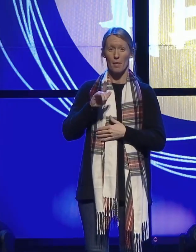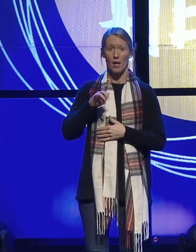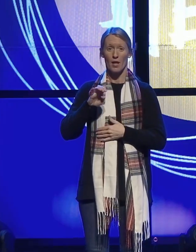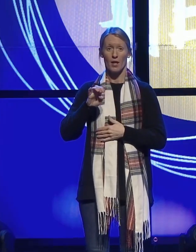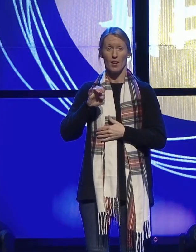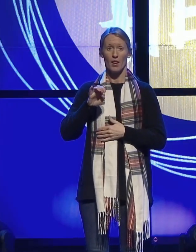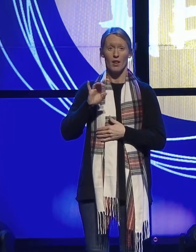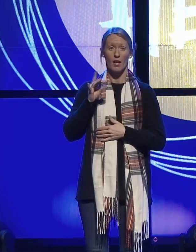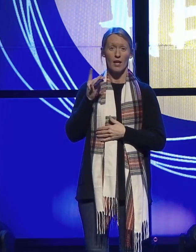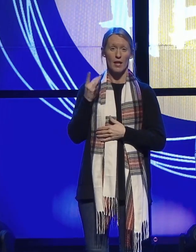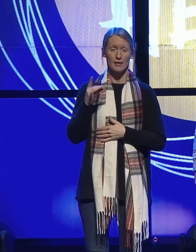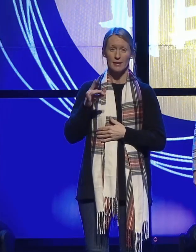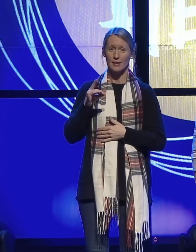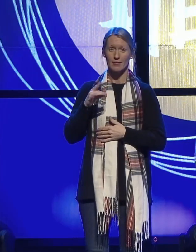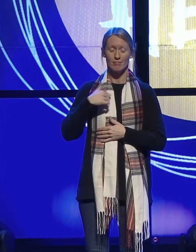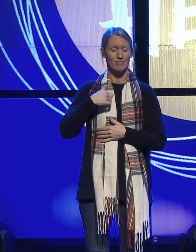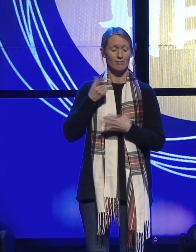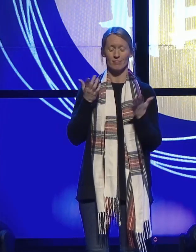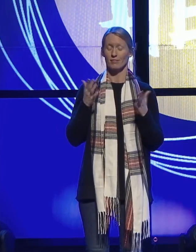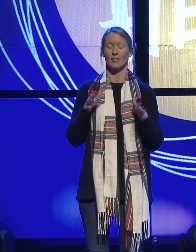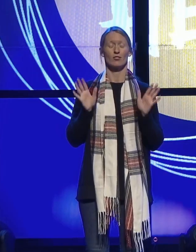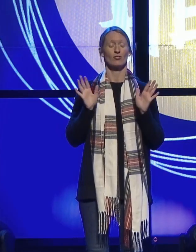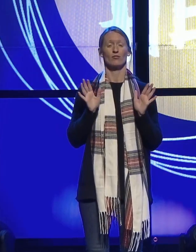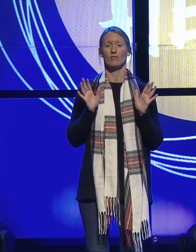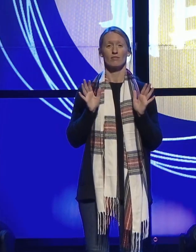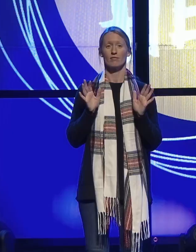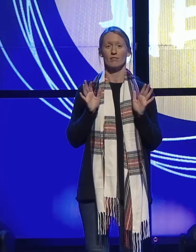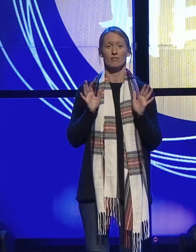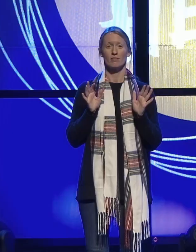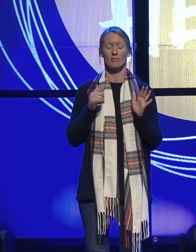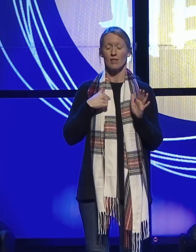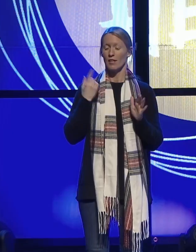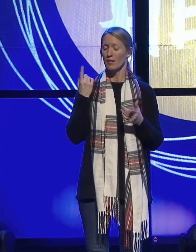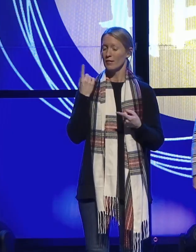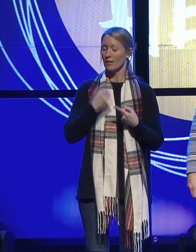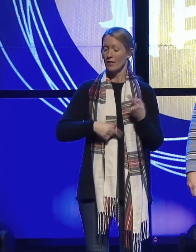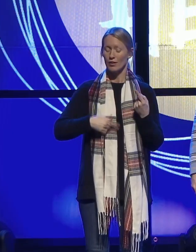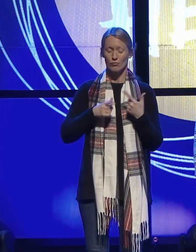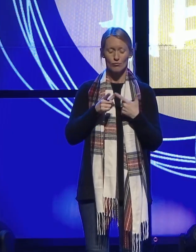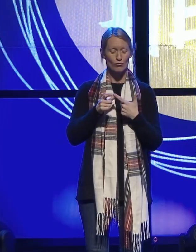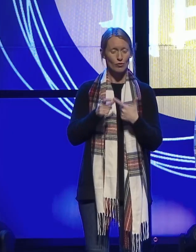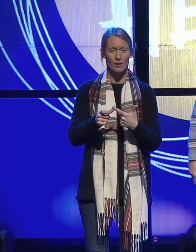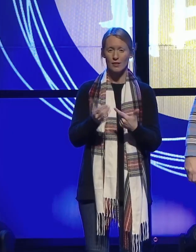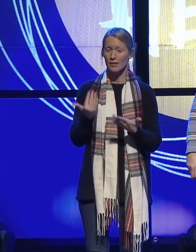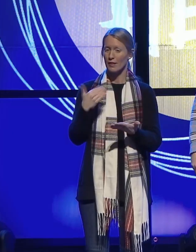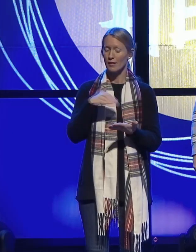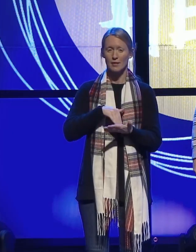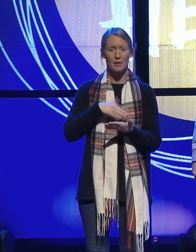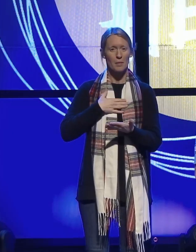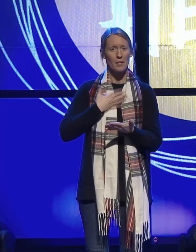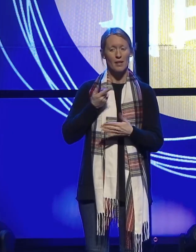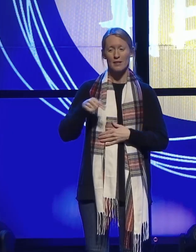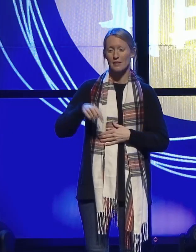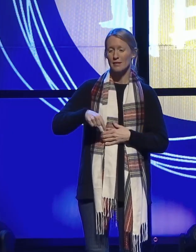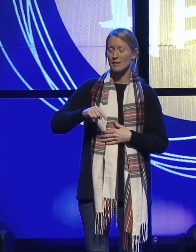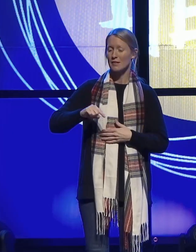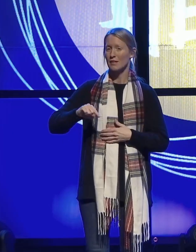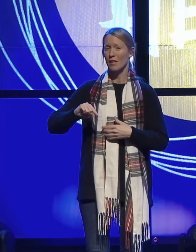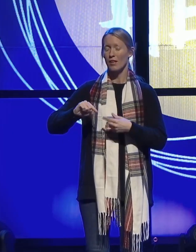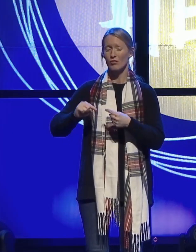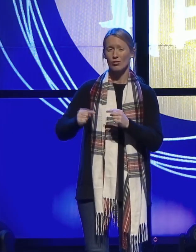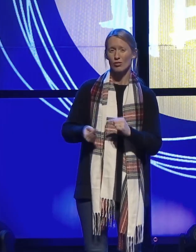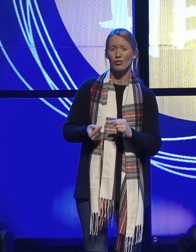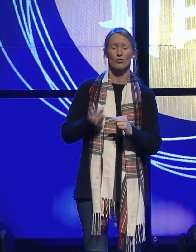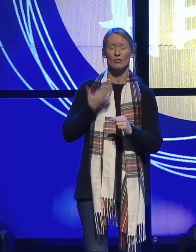And that was it. It was done. And I could not get going. I mean, it just, my knee, my leg, it was so